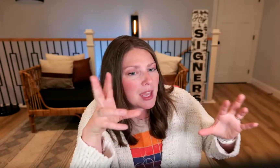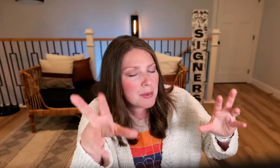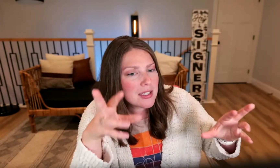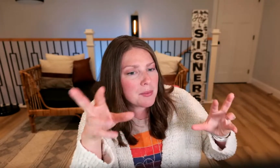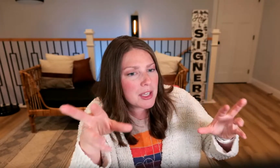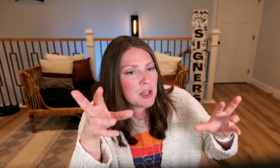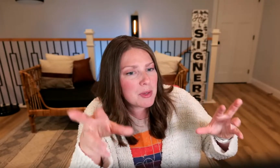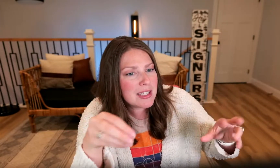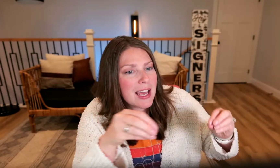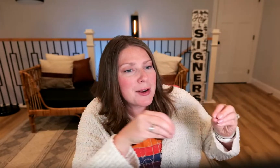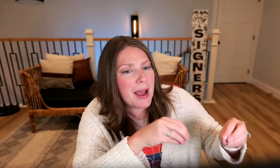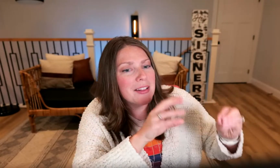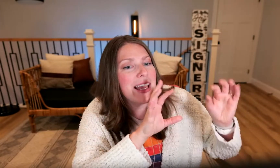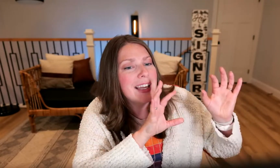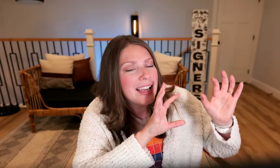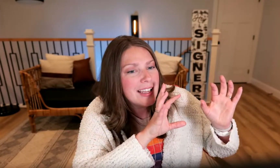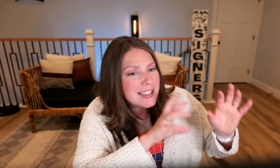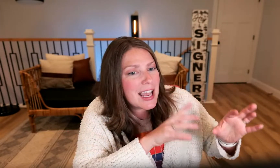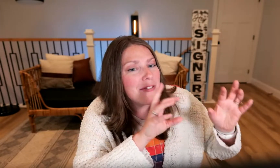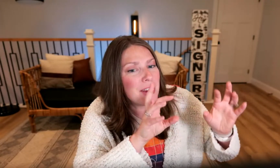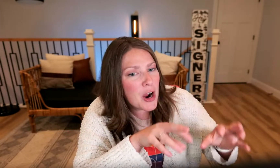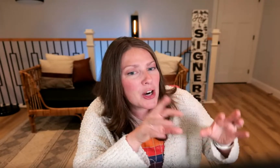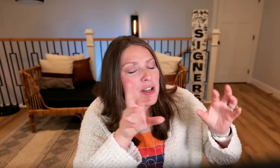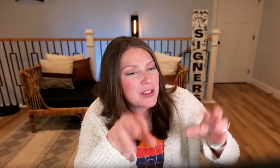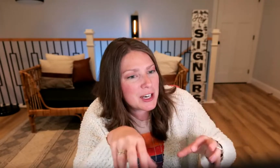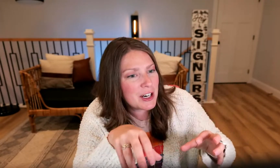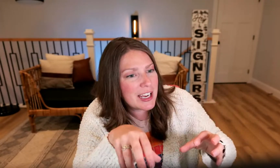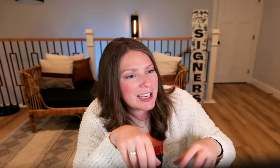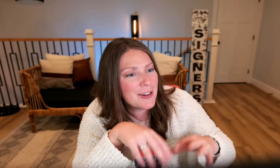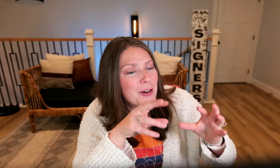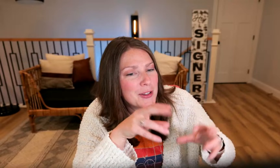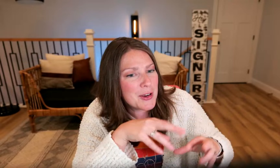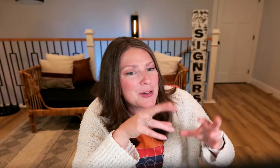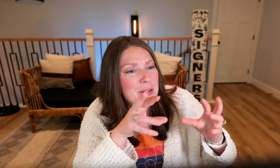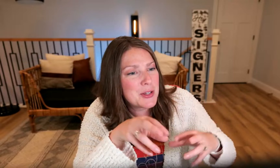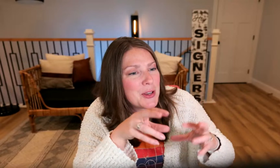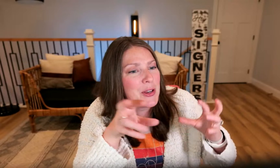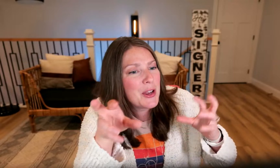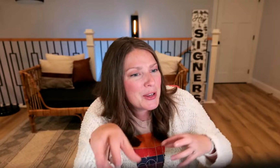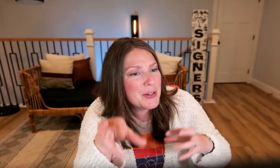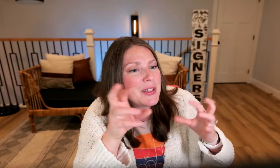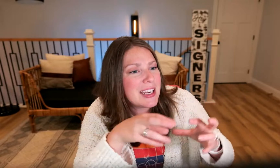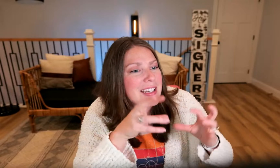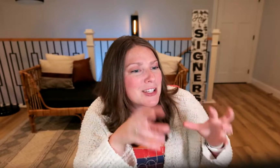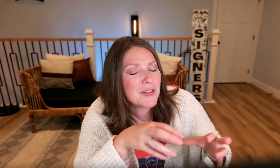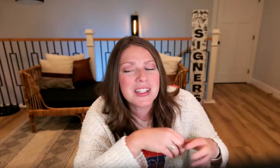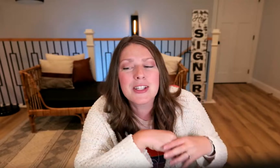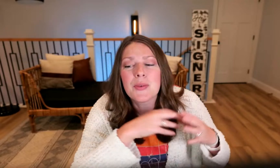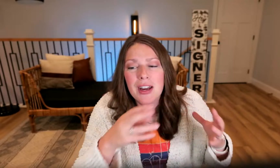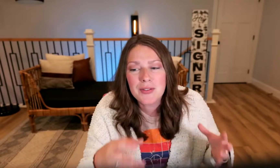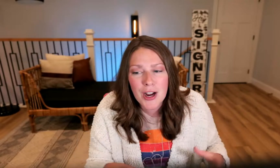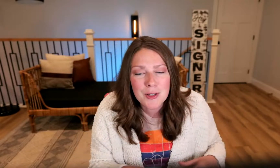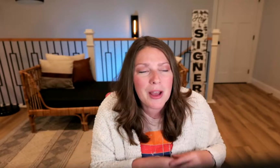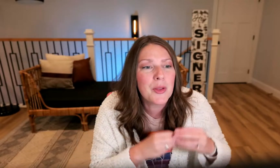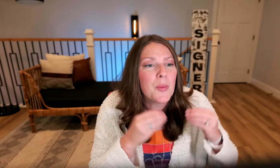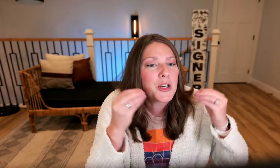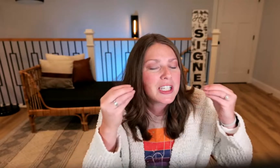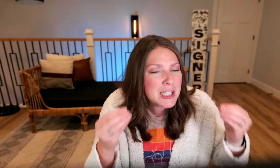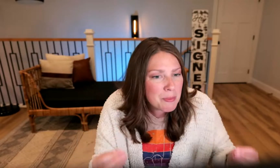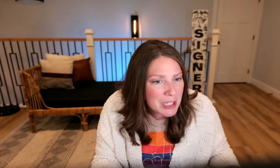maybe something could be said about deaf and hard of hearing, or those who need services. We've kind of talked about the word